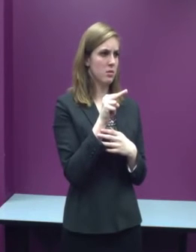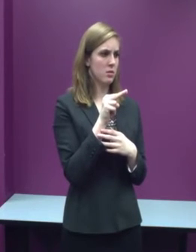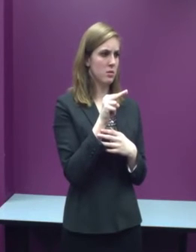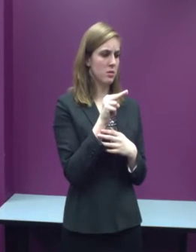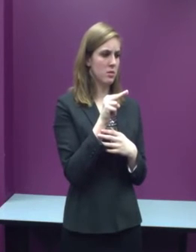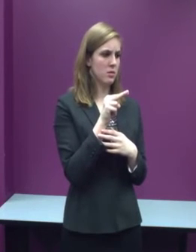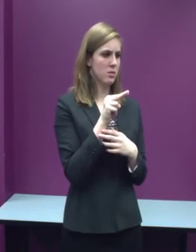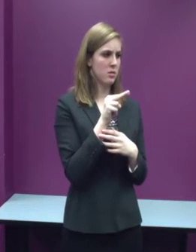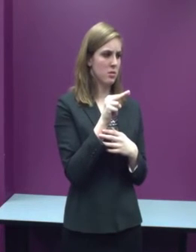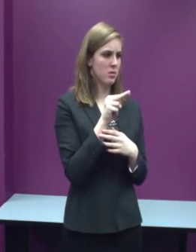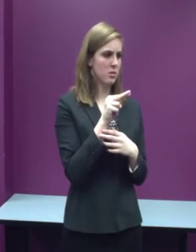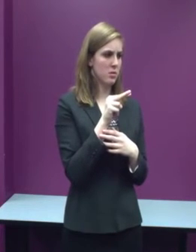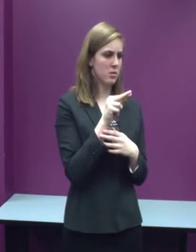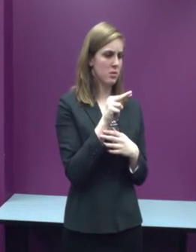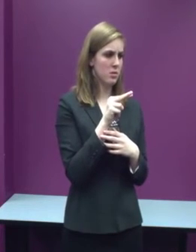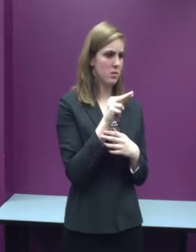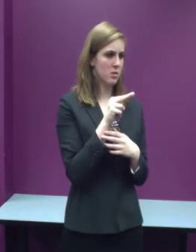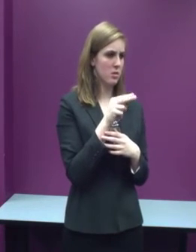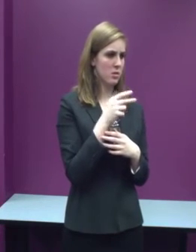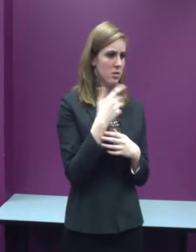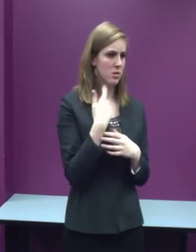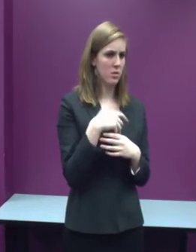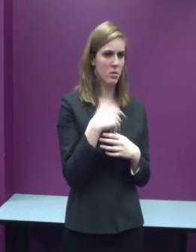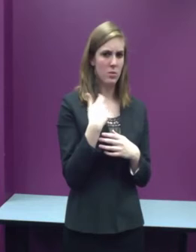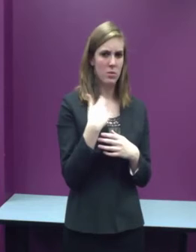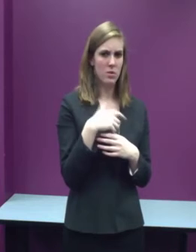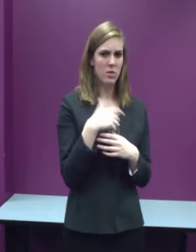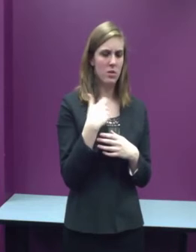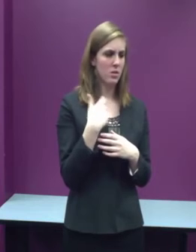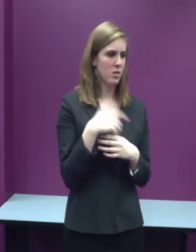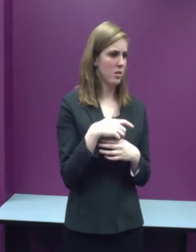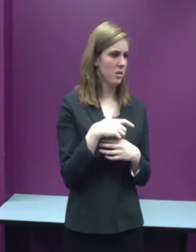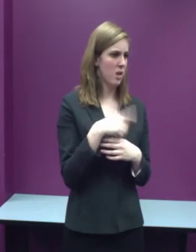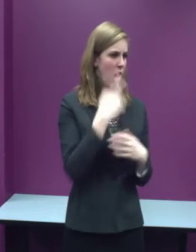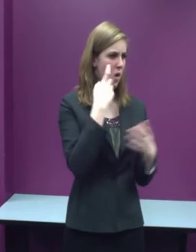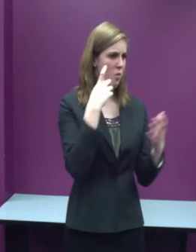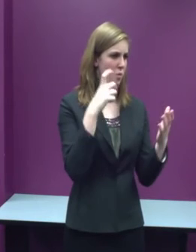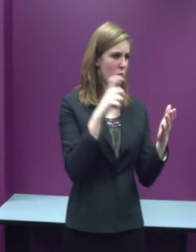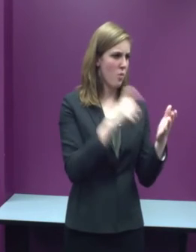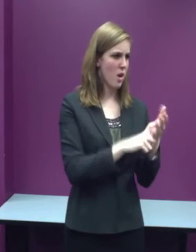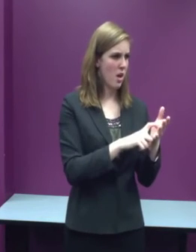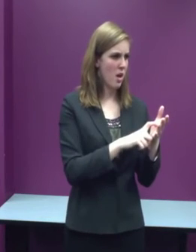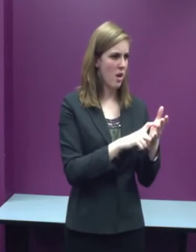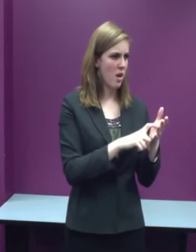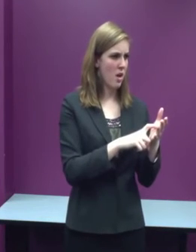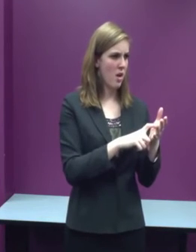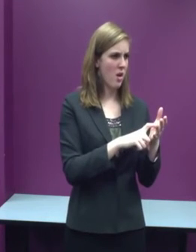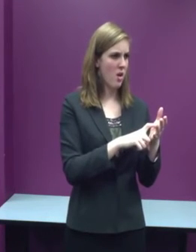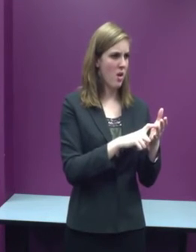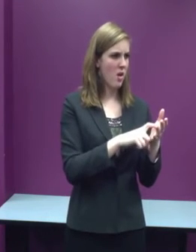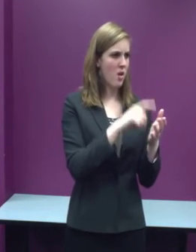Across the years of separation from her tribe, Sagagowiya recognized Kameowi, the Shoshone chief.